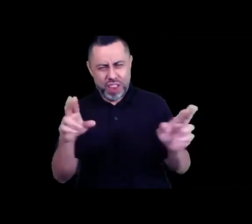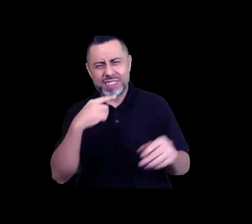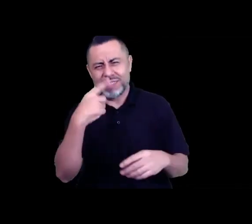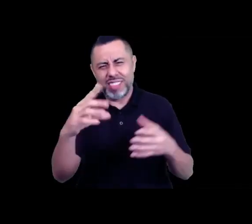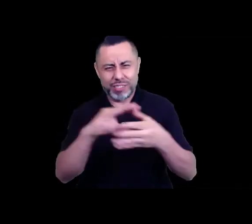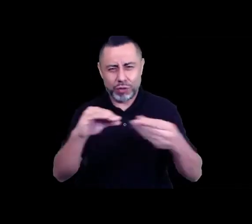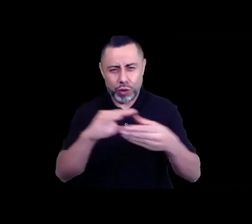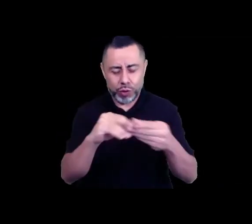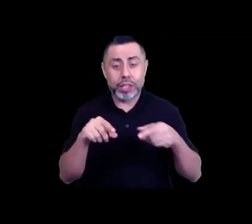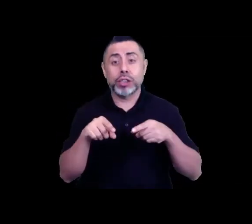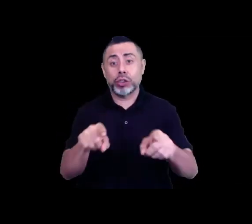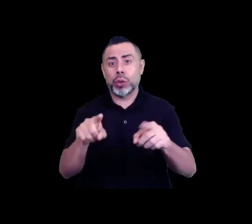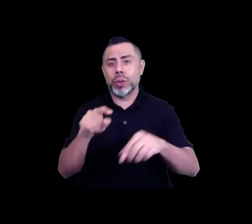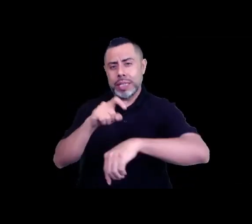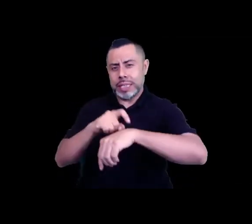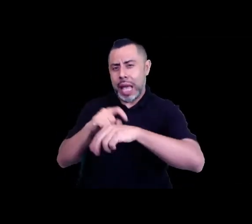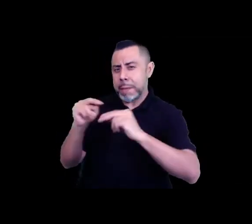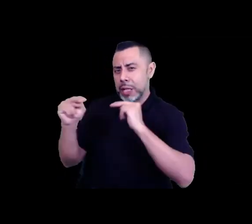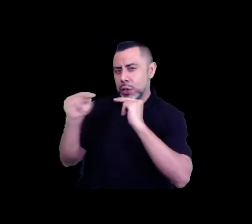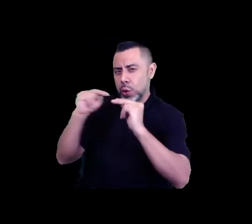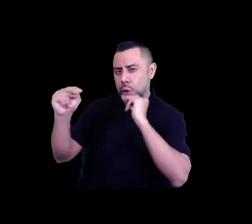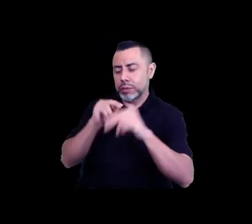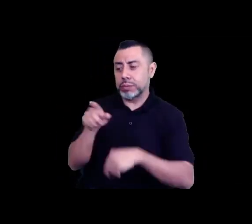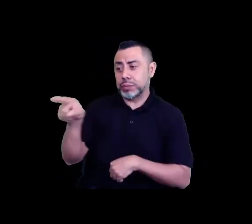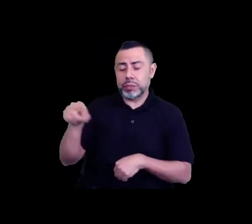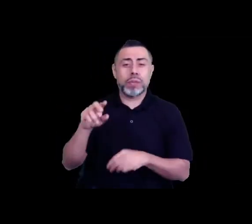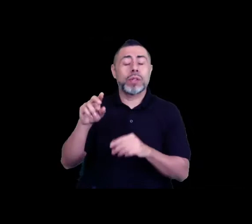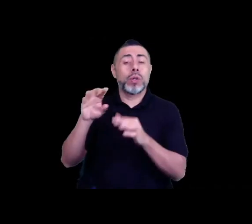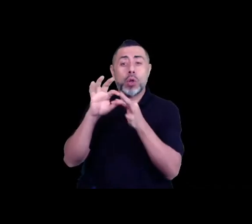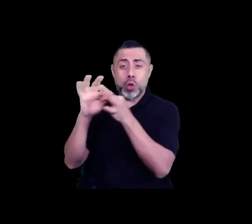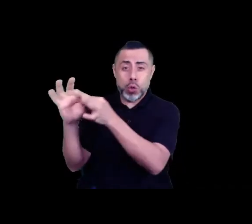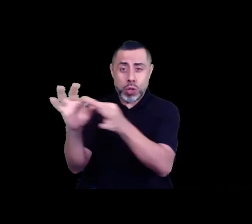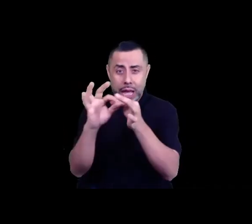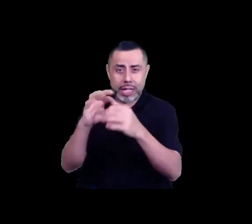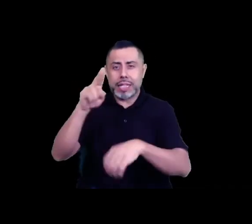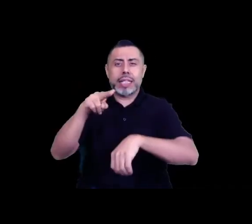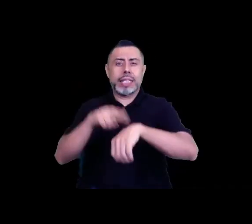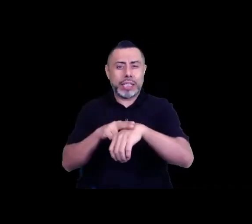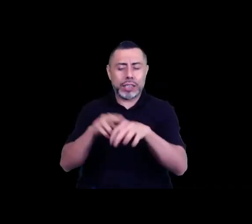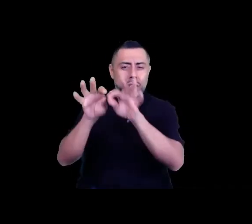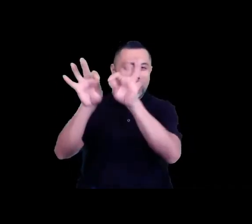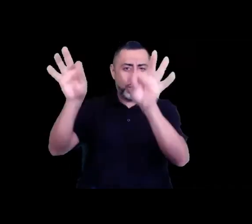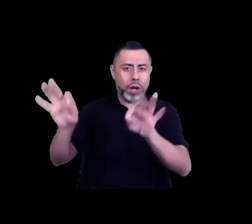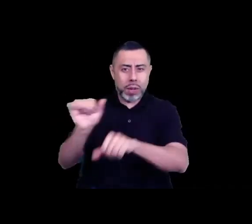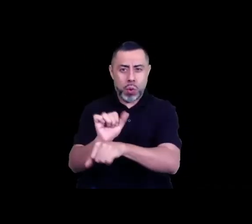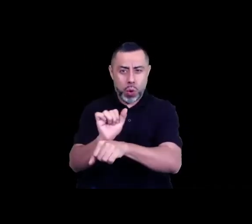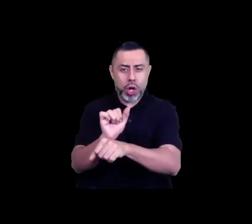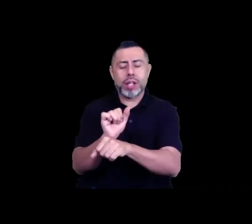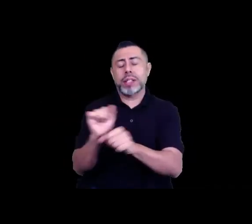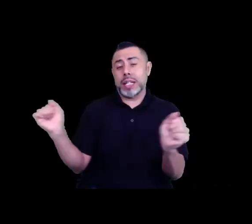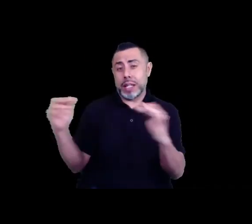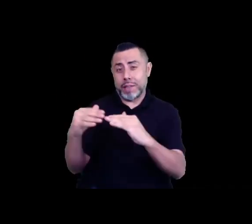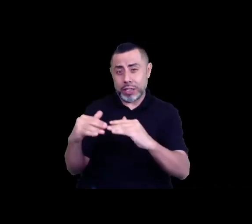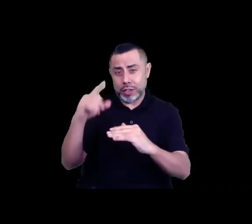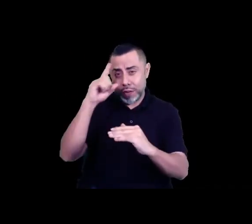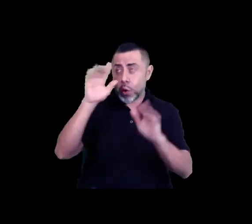during the negotiation. At the United Nations Framework Convention on Climate Change, we were in